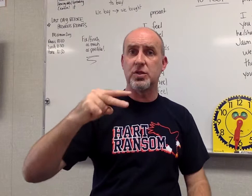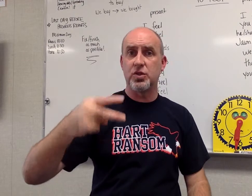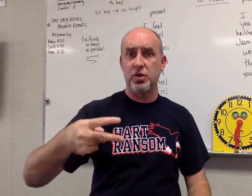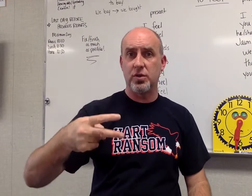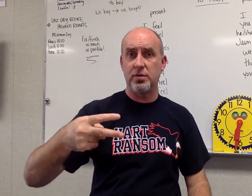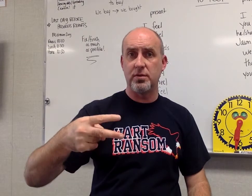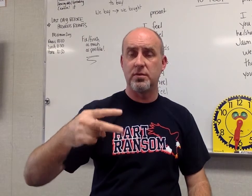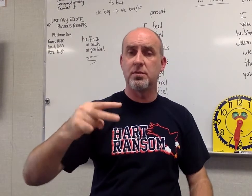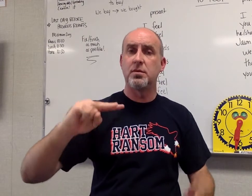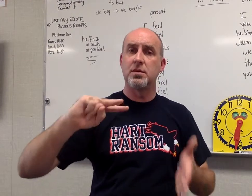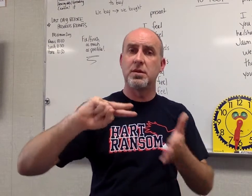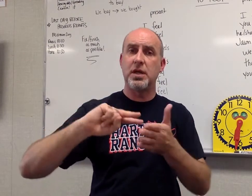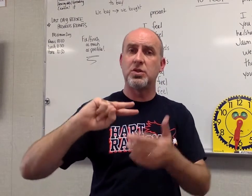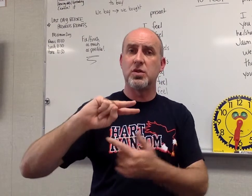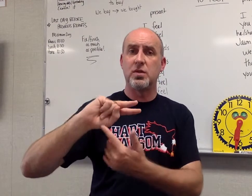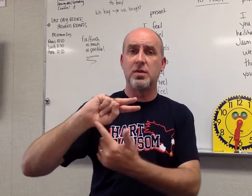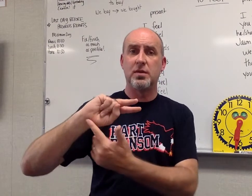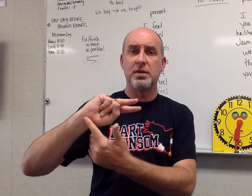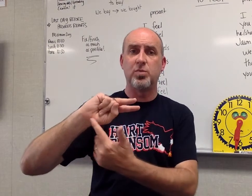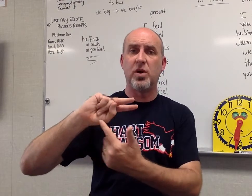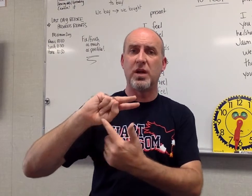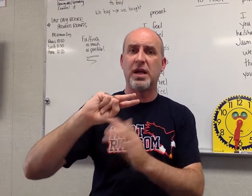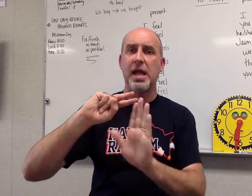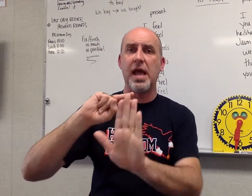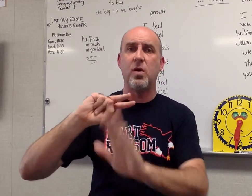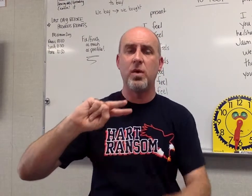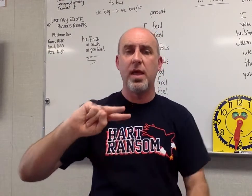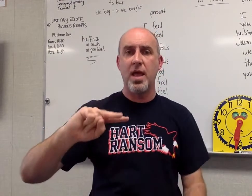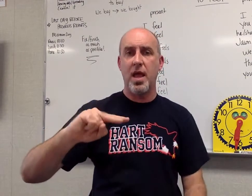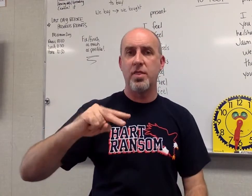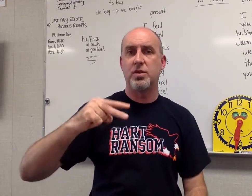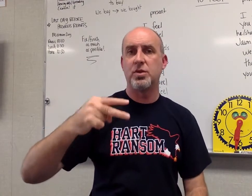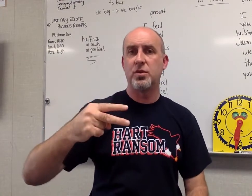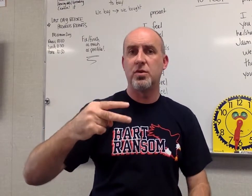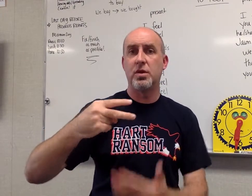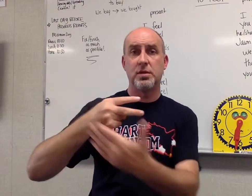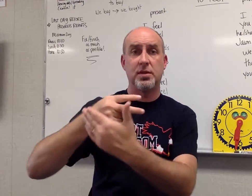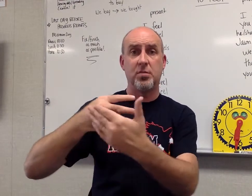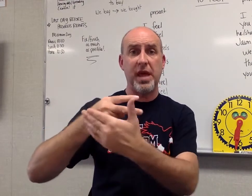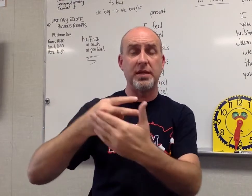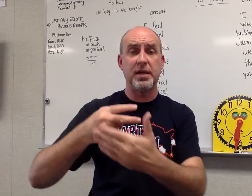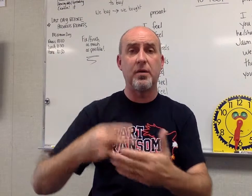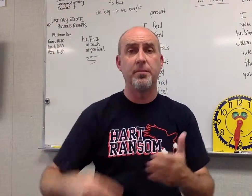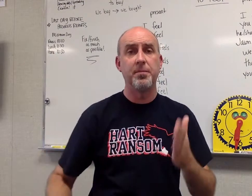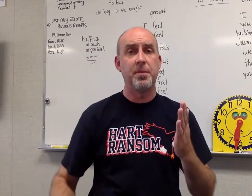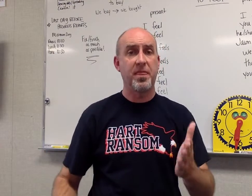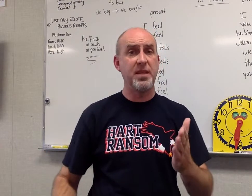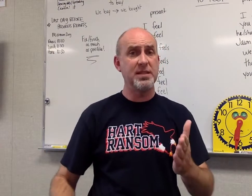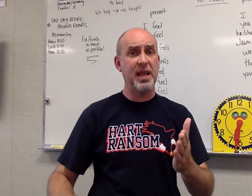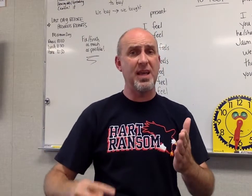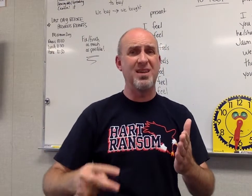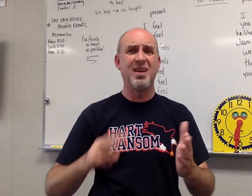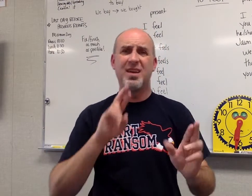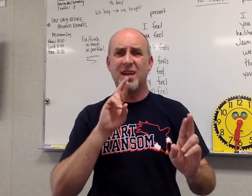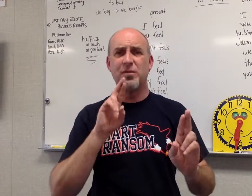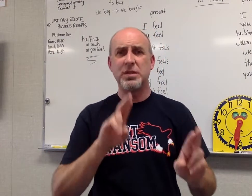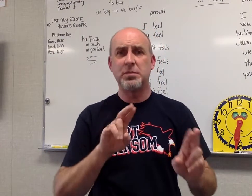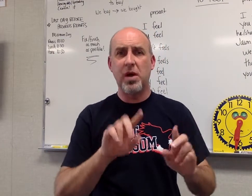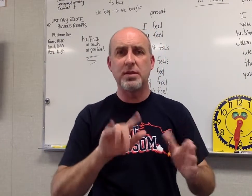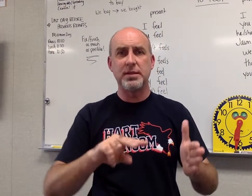to turn. Touch, so this part kind of out, and then turn so the back's out. This hand kind of responds to